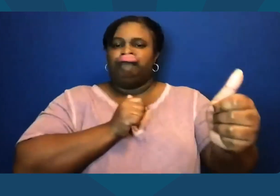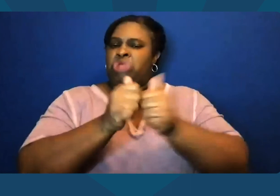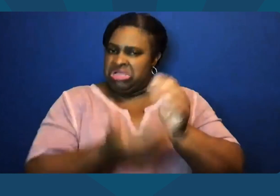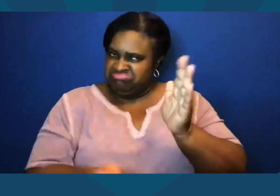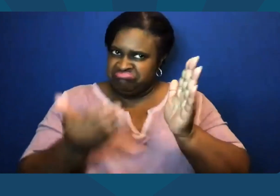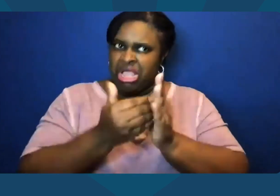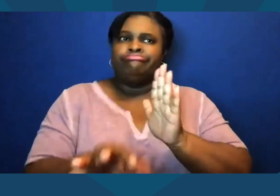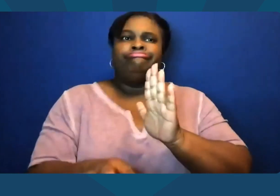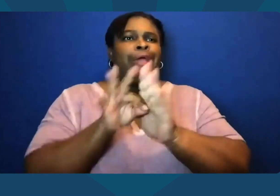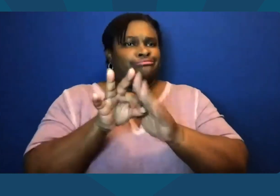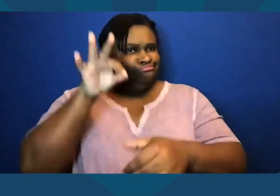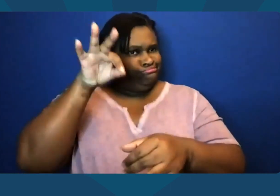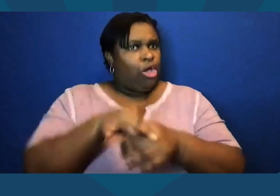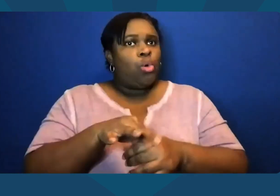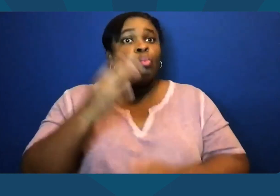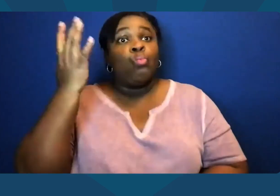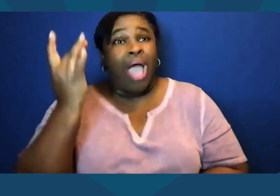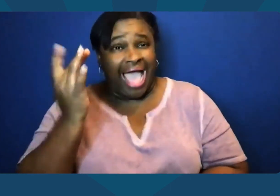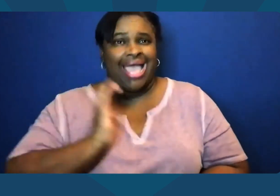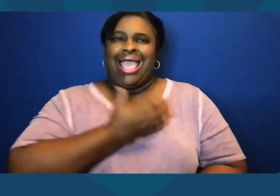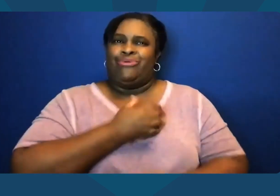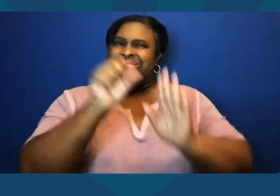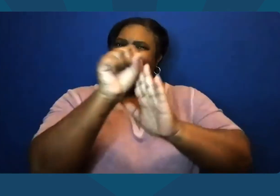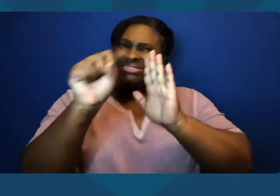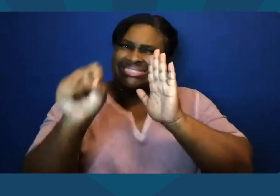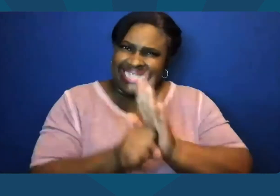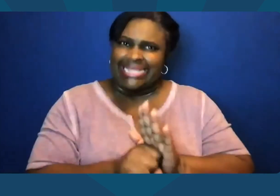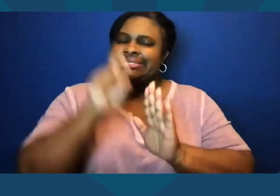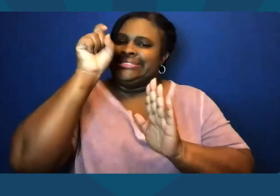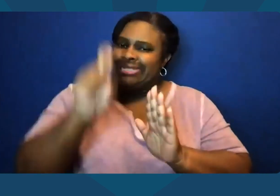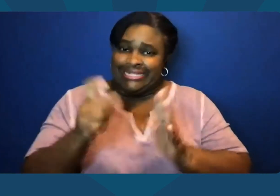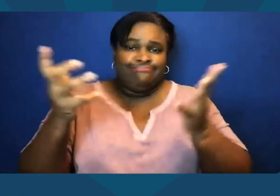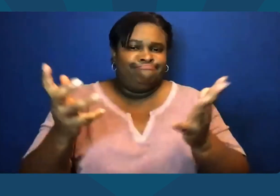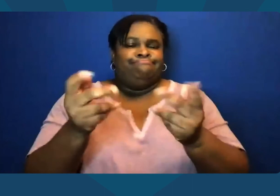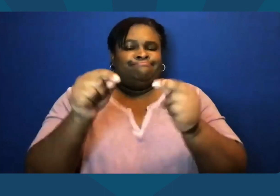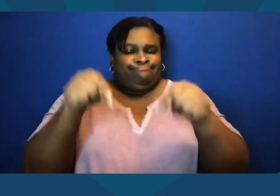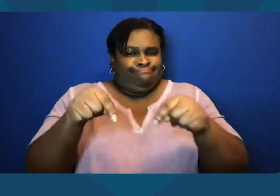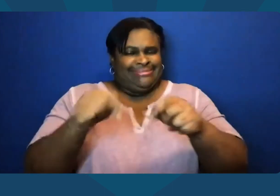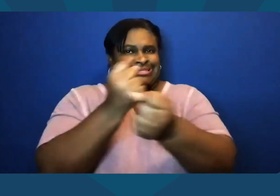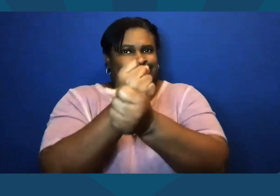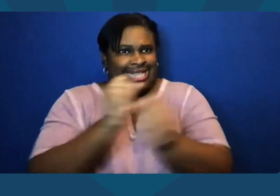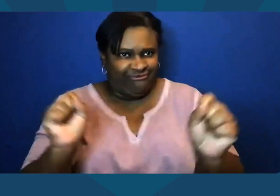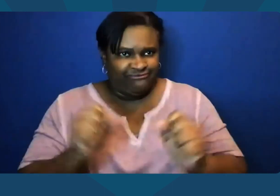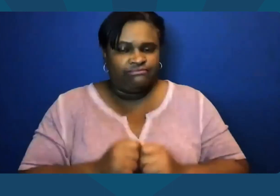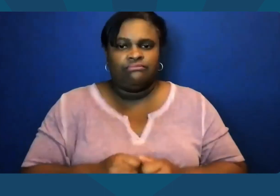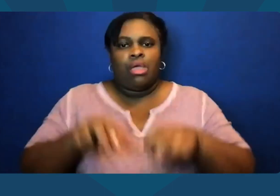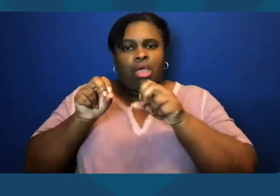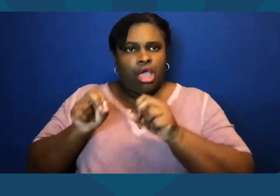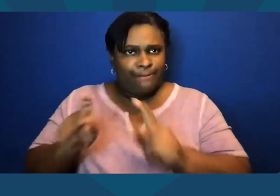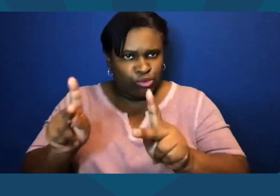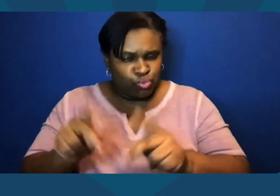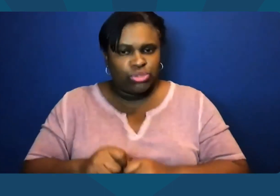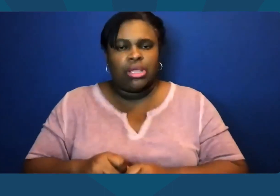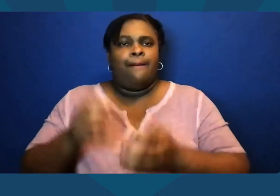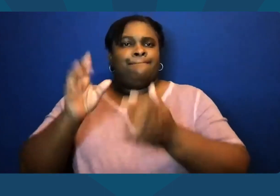Jennifer decided to run for re-election because our state should be a place of safety,